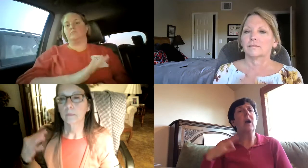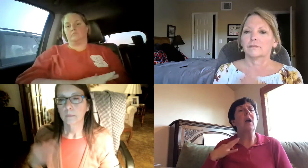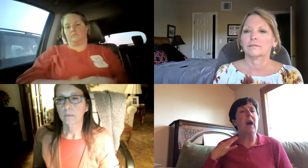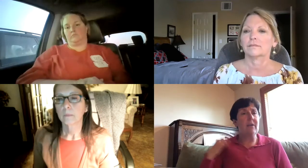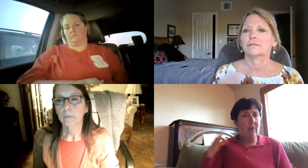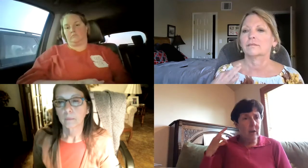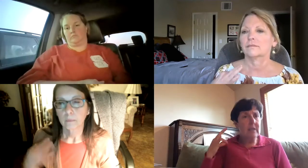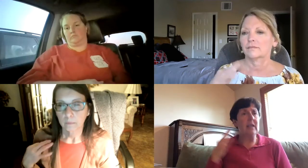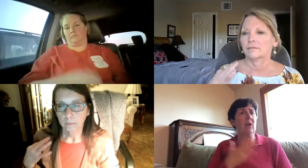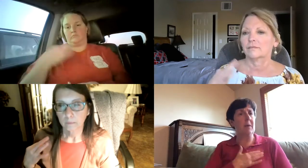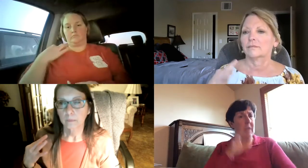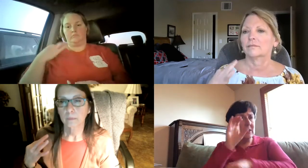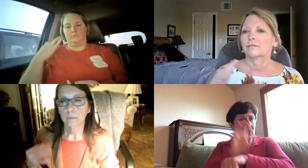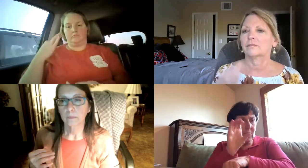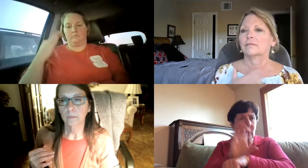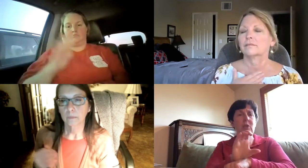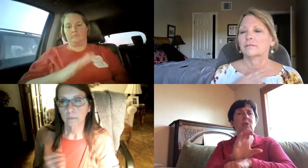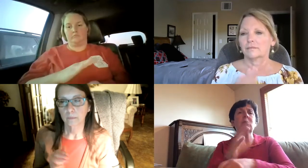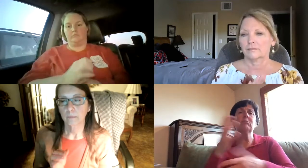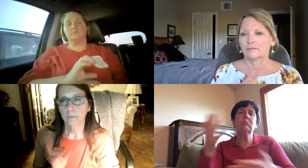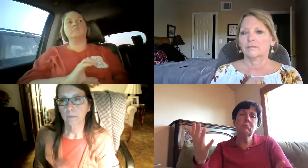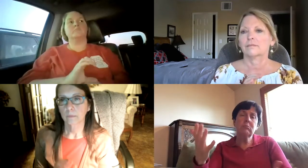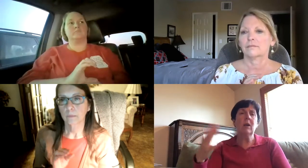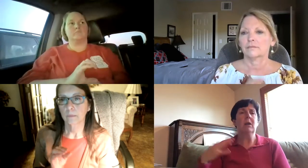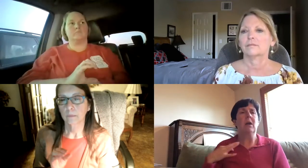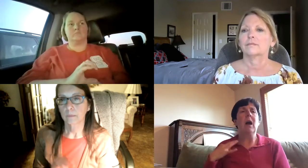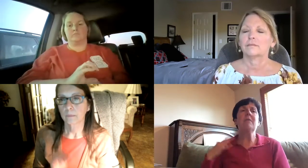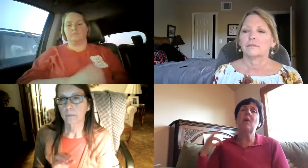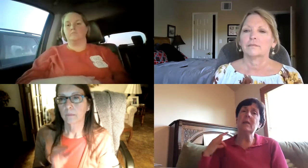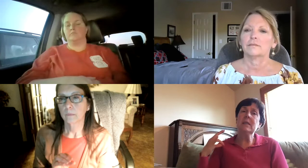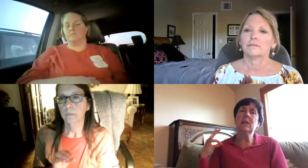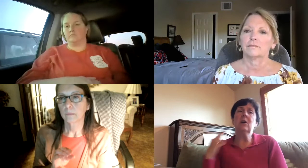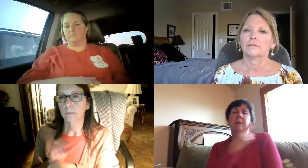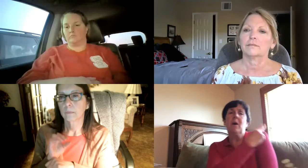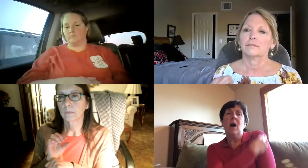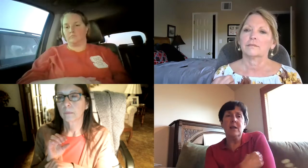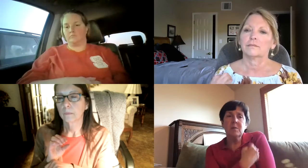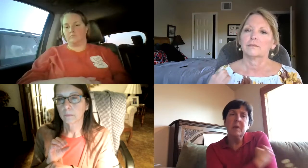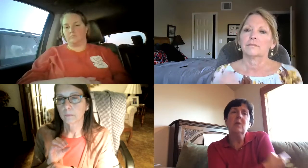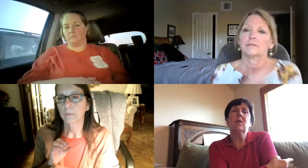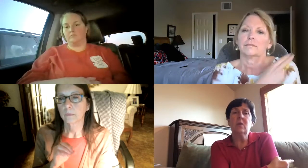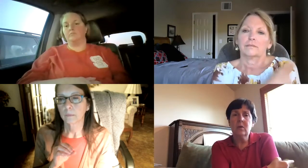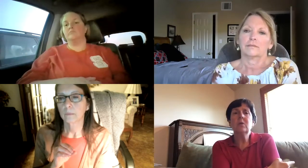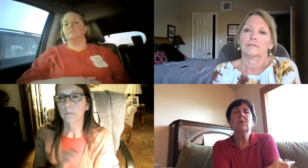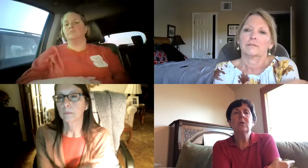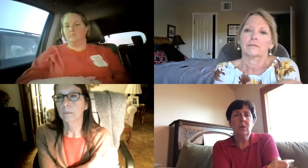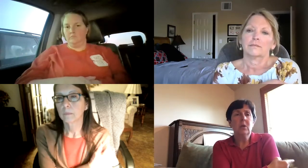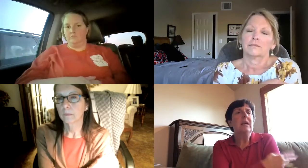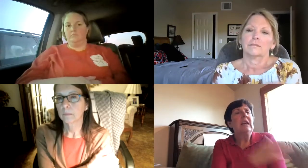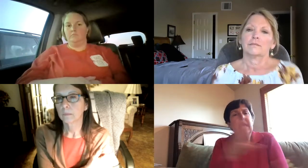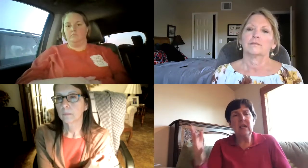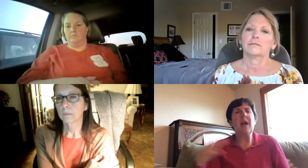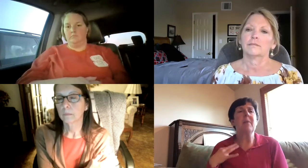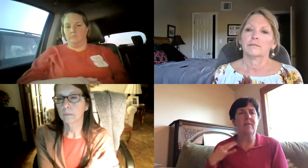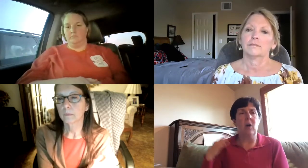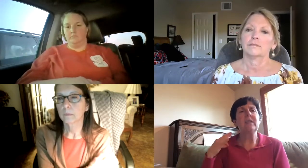or I volunteer at my church. I volunteer at the hospital,